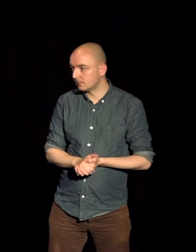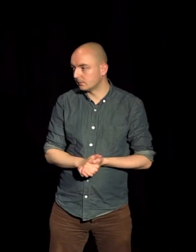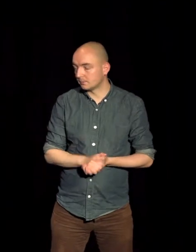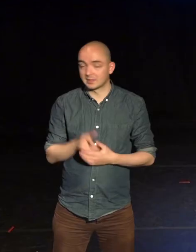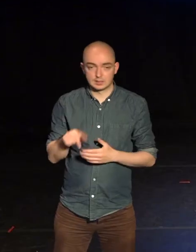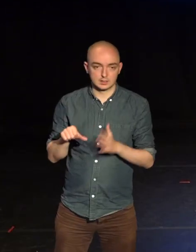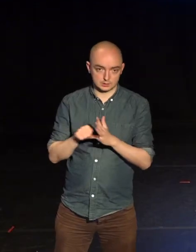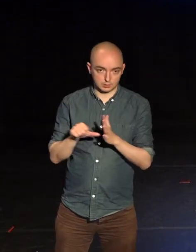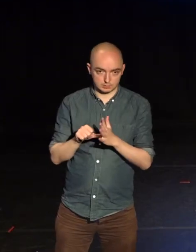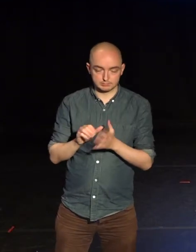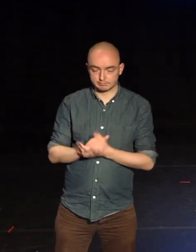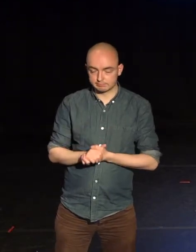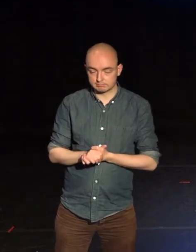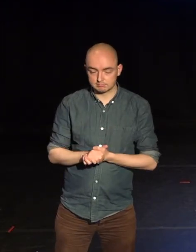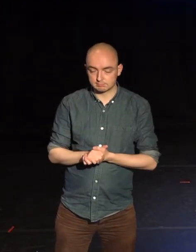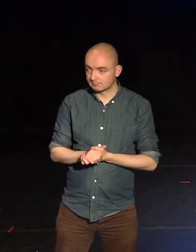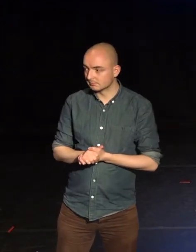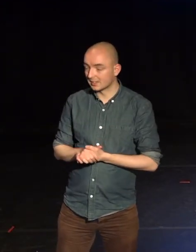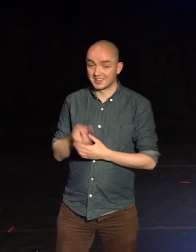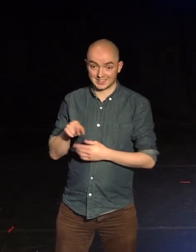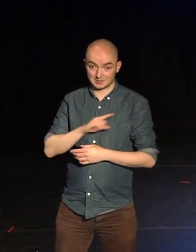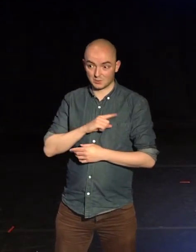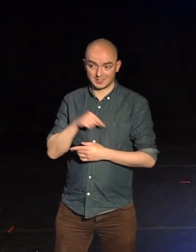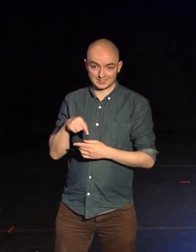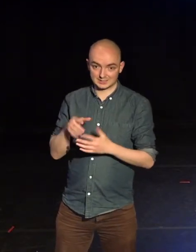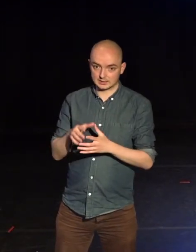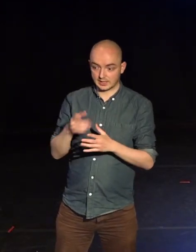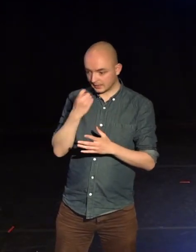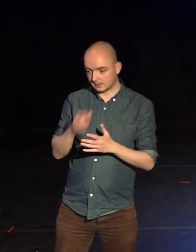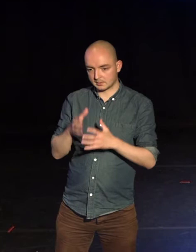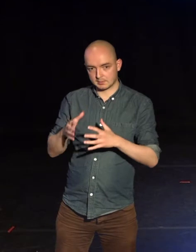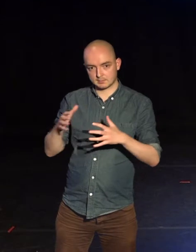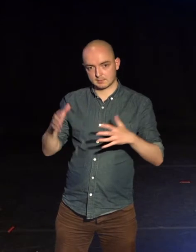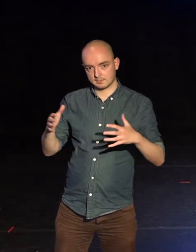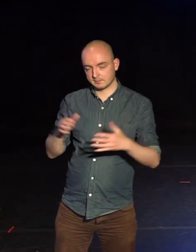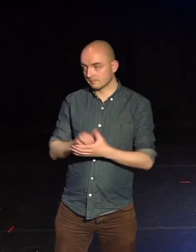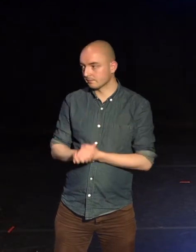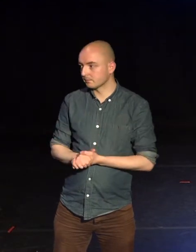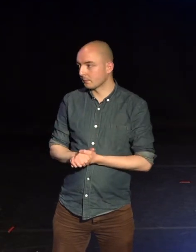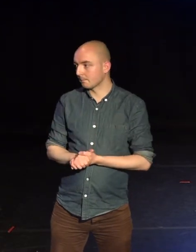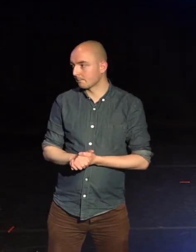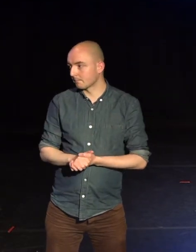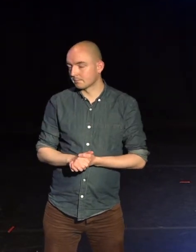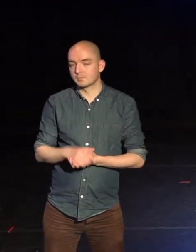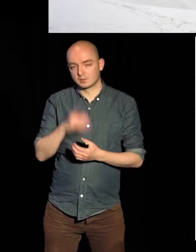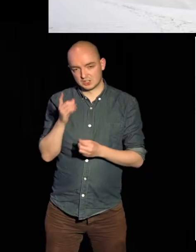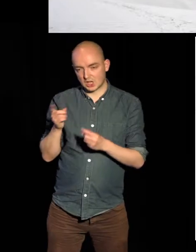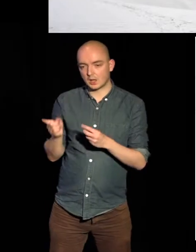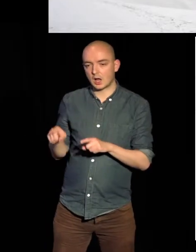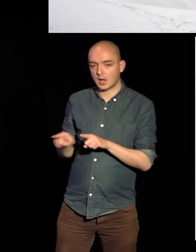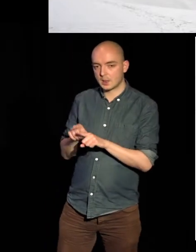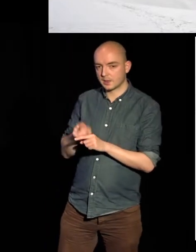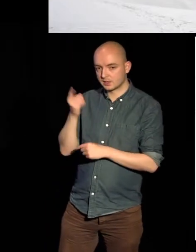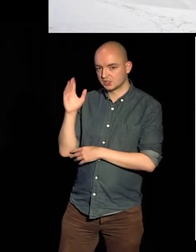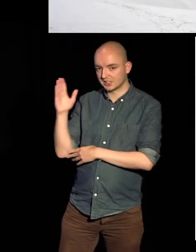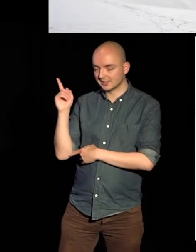that's a problem. Okay. And it's part of what they are. Okay. Oh, well, there's another side to this.